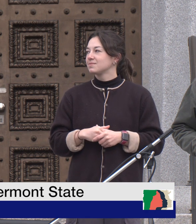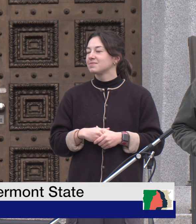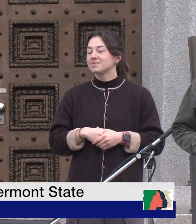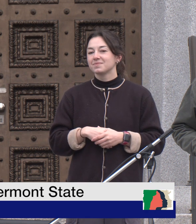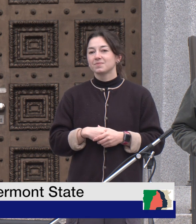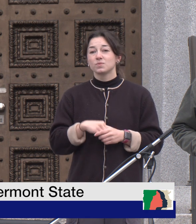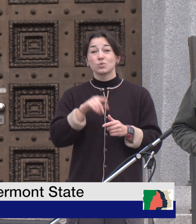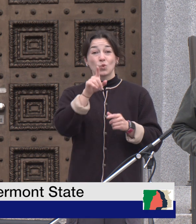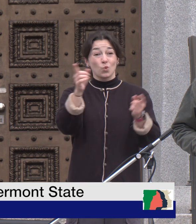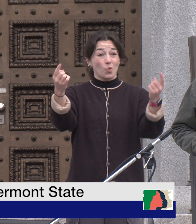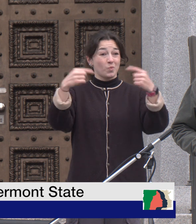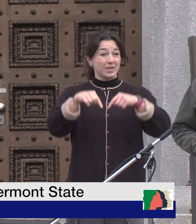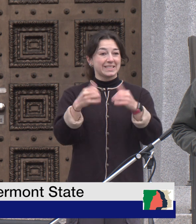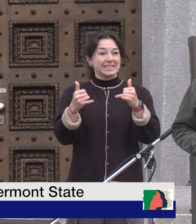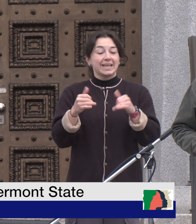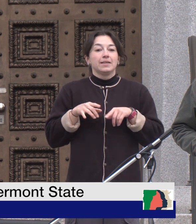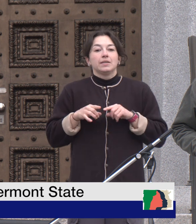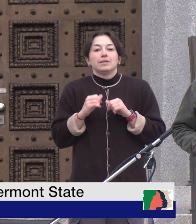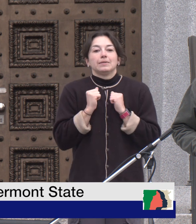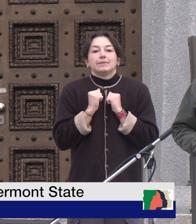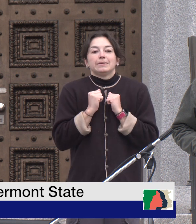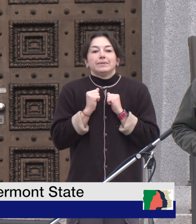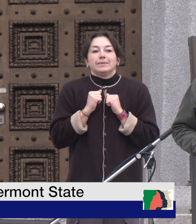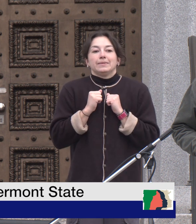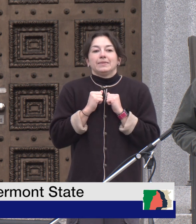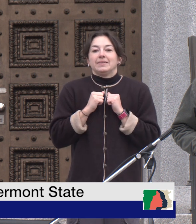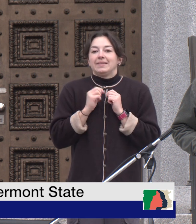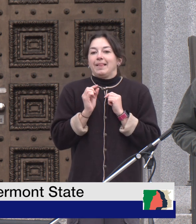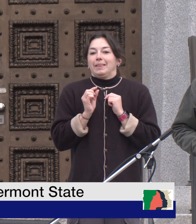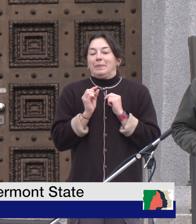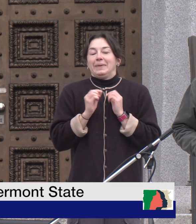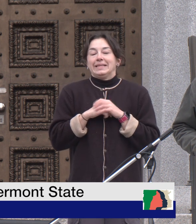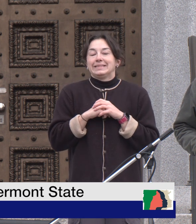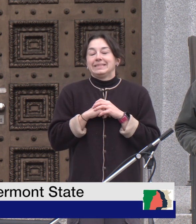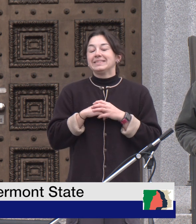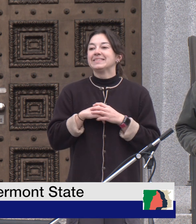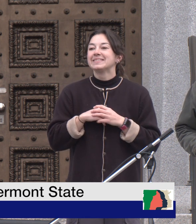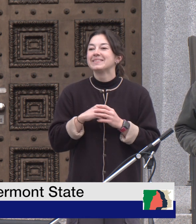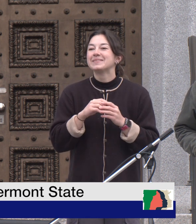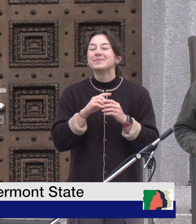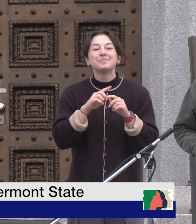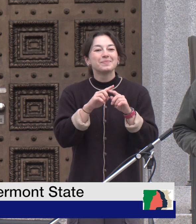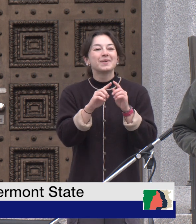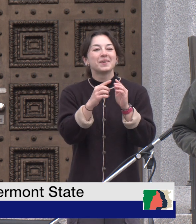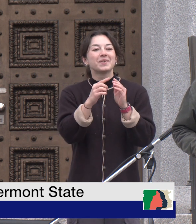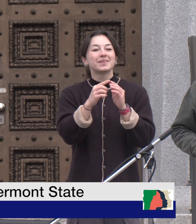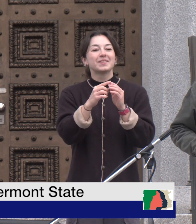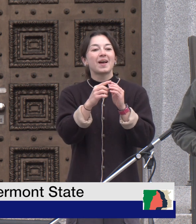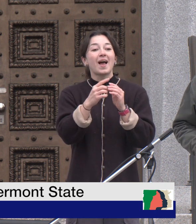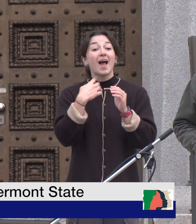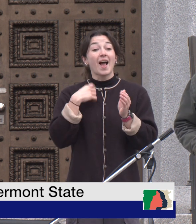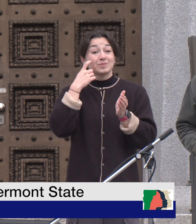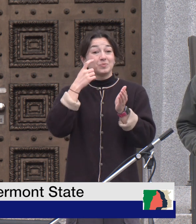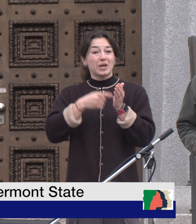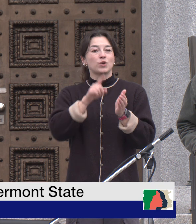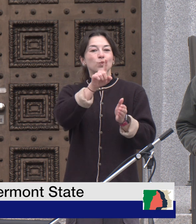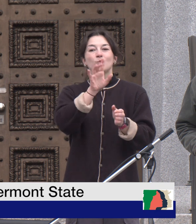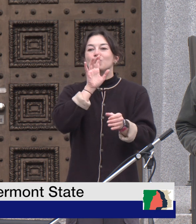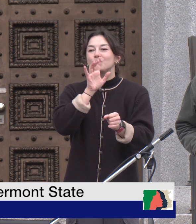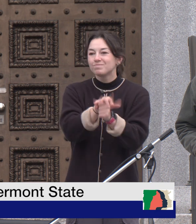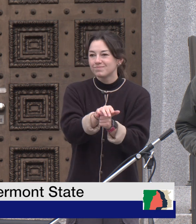you're here today shivering a little bit, but it shows your devotion,